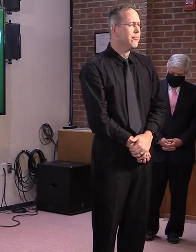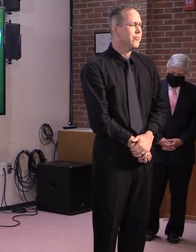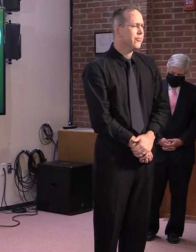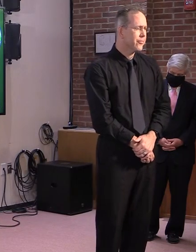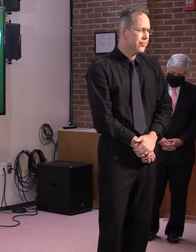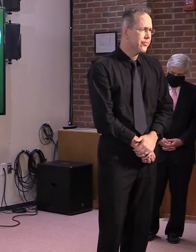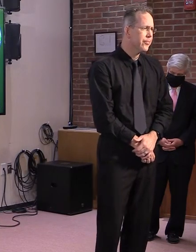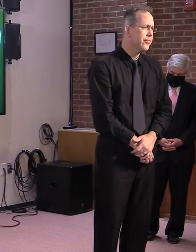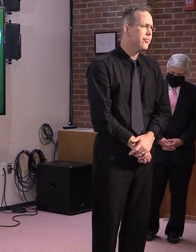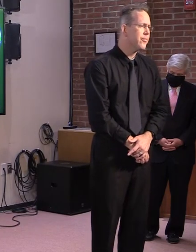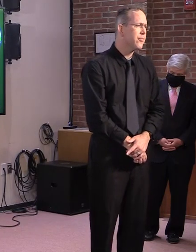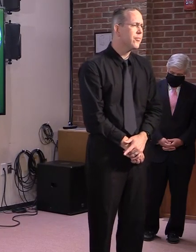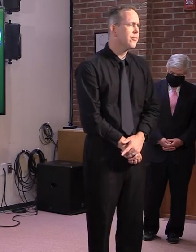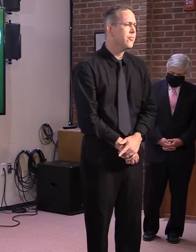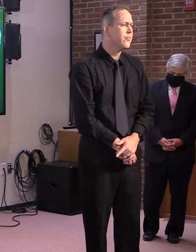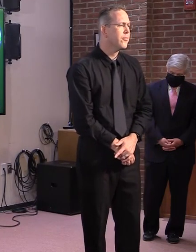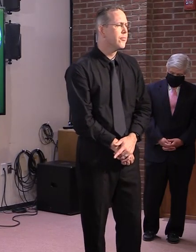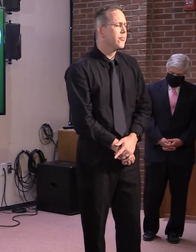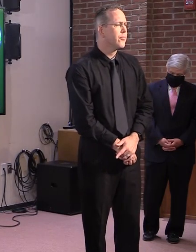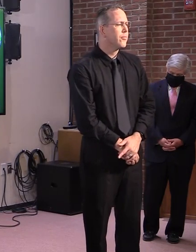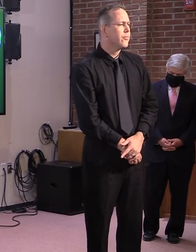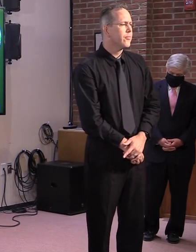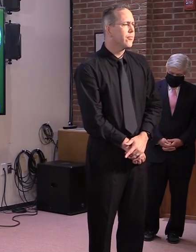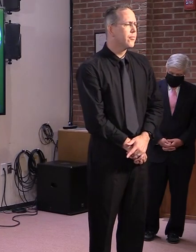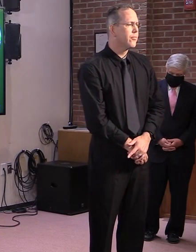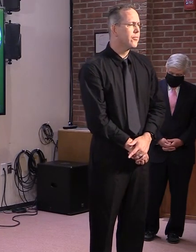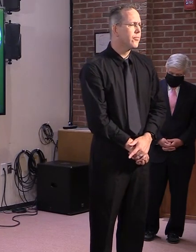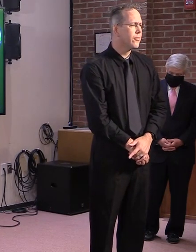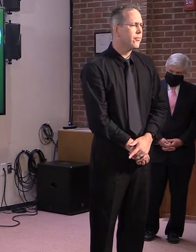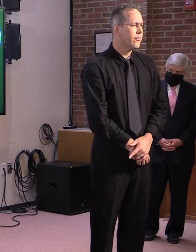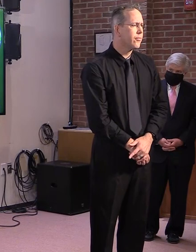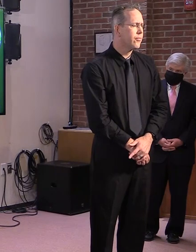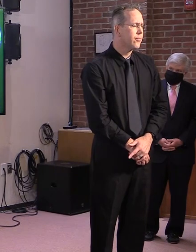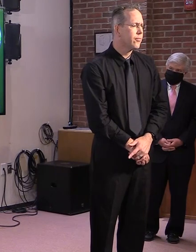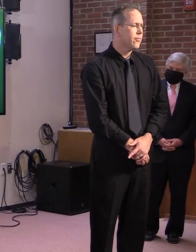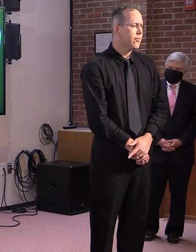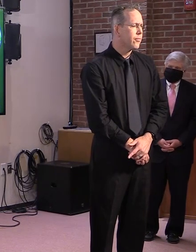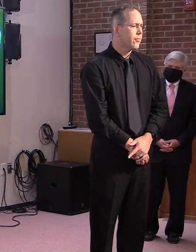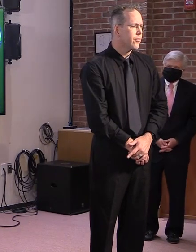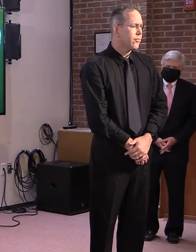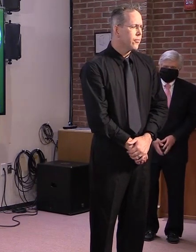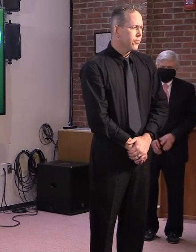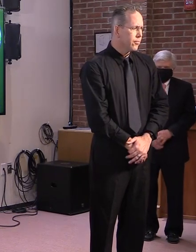part of this might, I believe, is for Dr. Levine. I'm pretty sure all of it is.